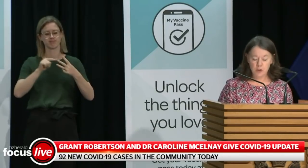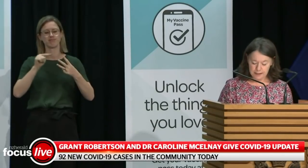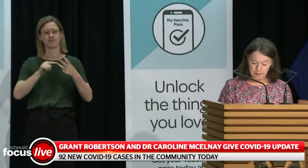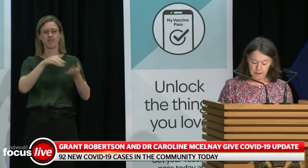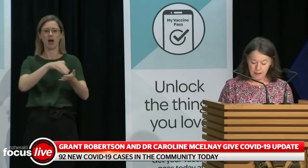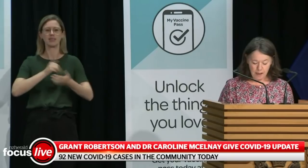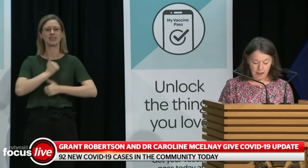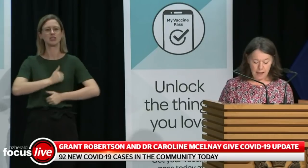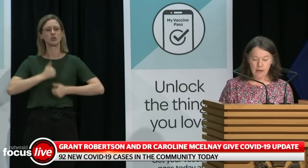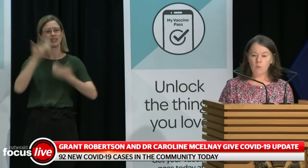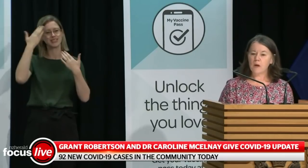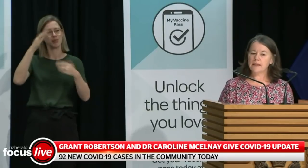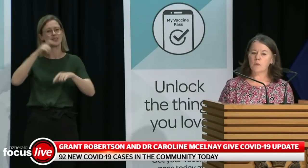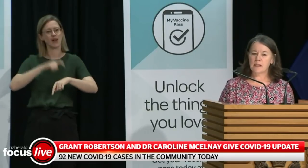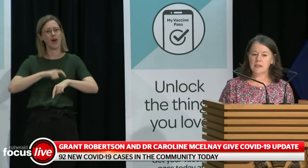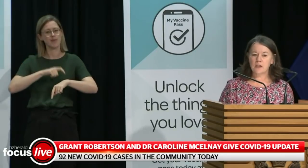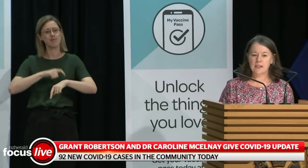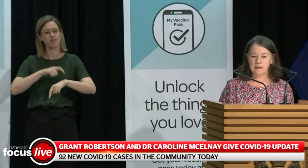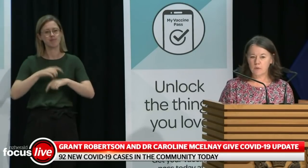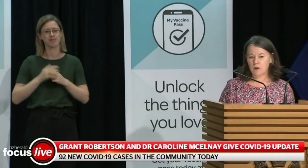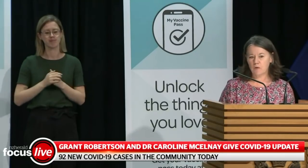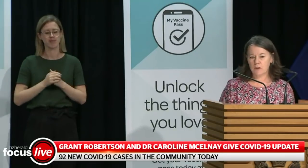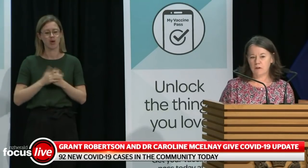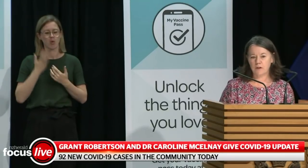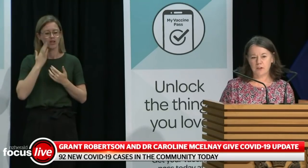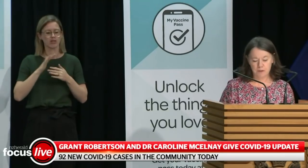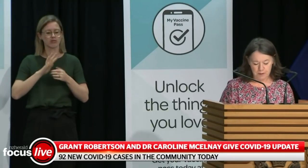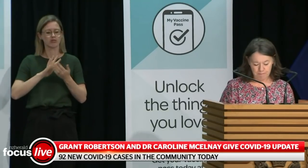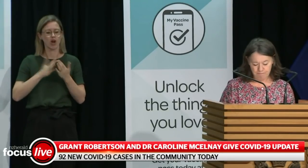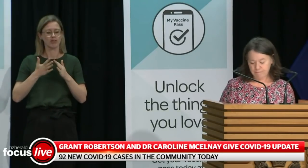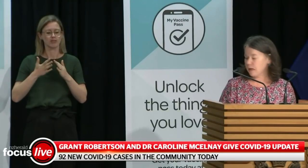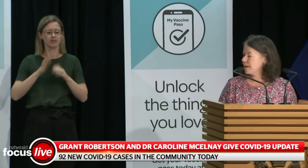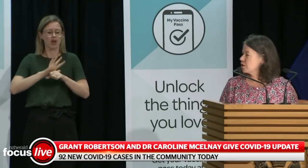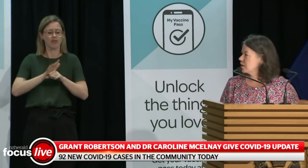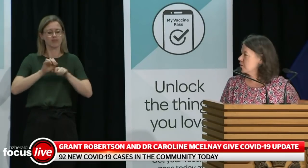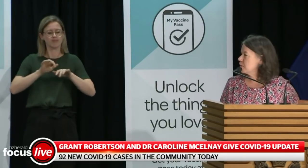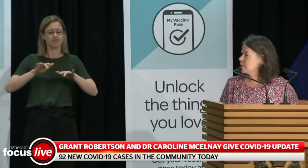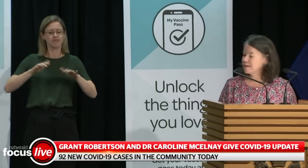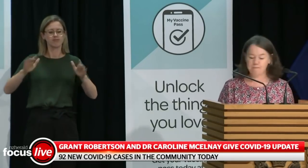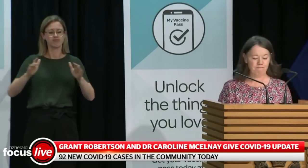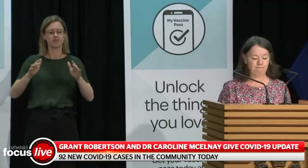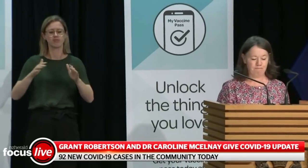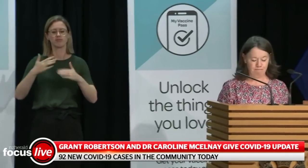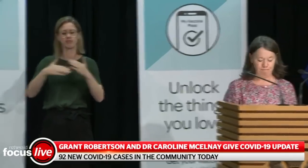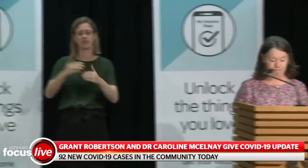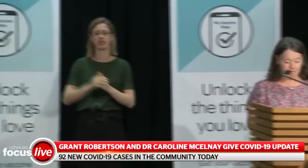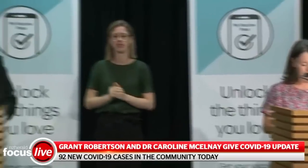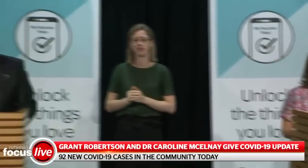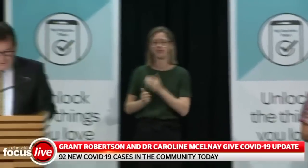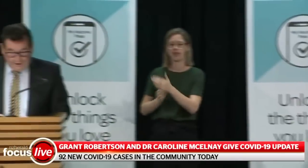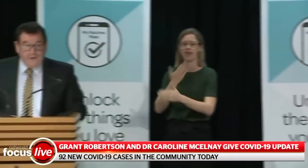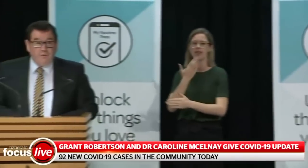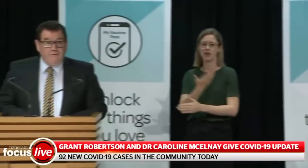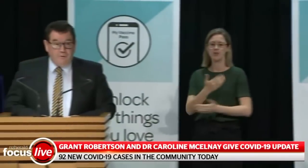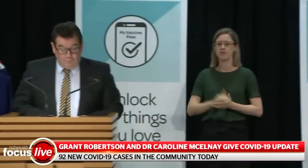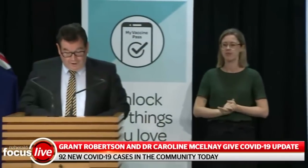to enjoy summer whilst we continue to live with COVID on our own terms. Back to you, Deputy Prime Minister. Thank you very much, Dr